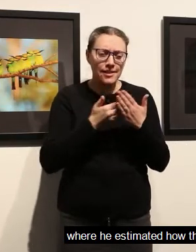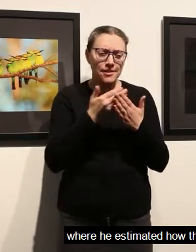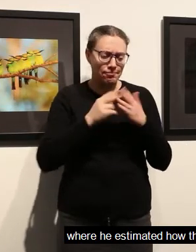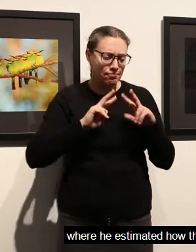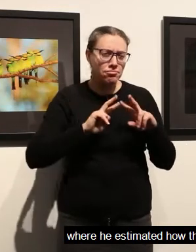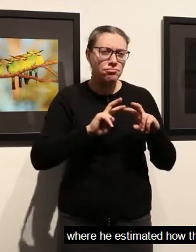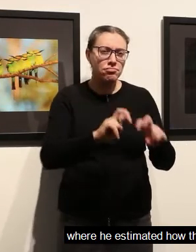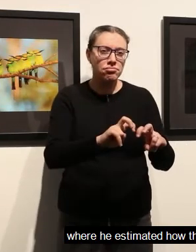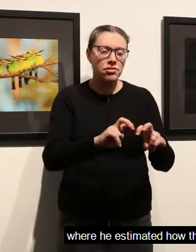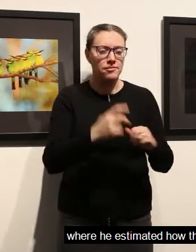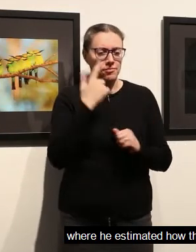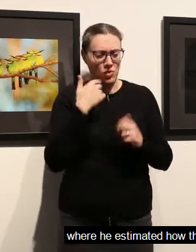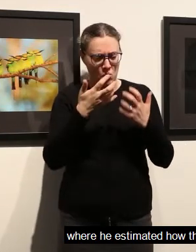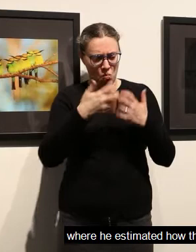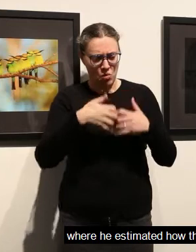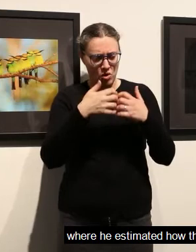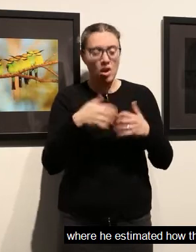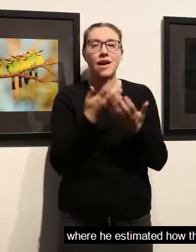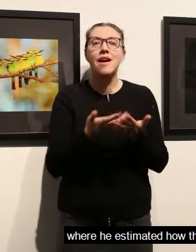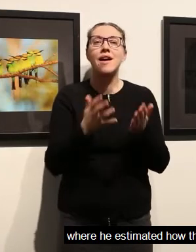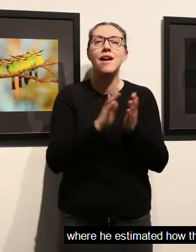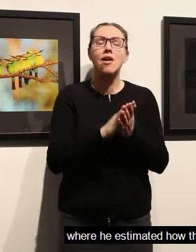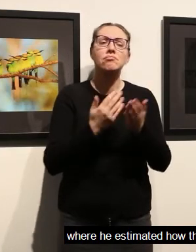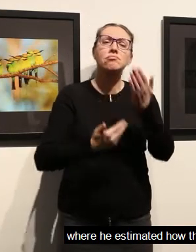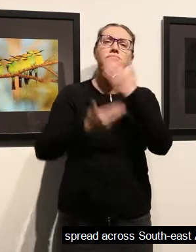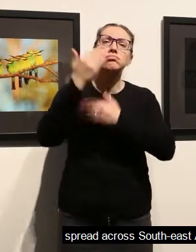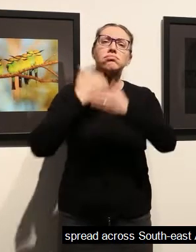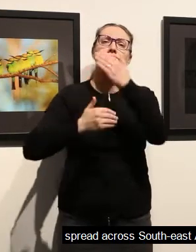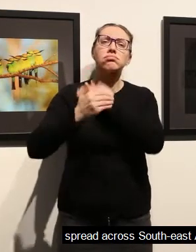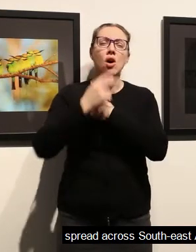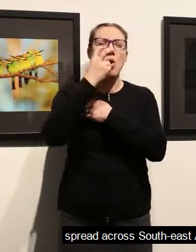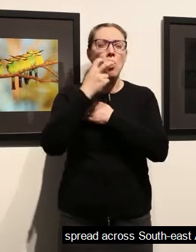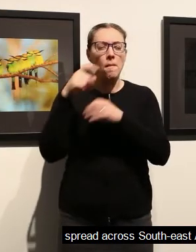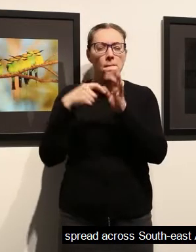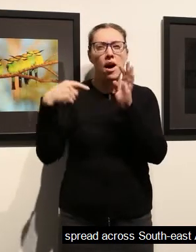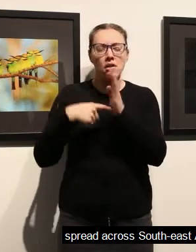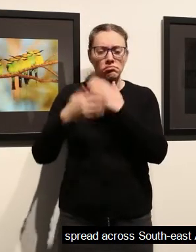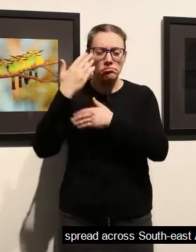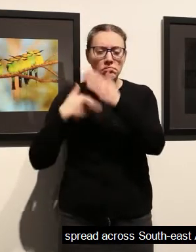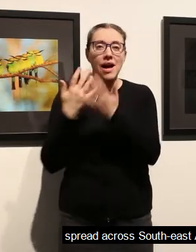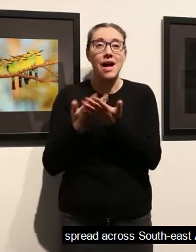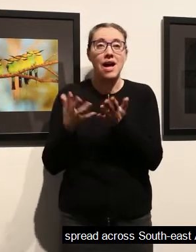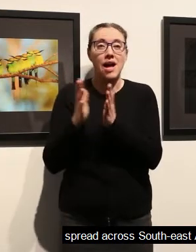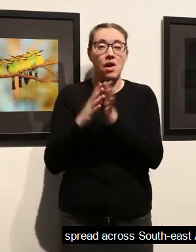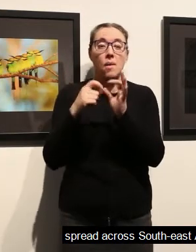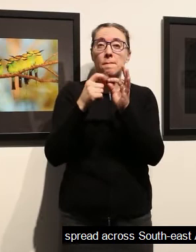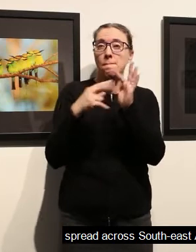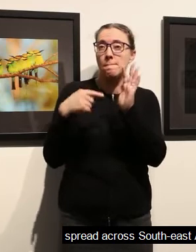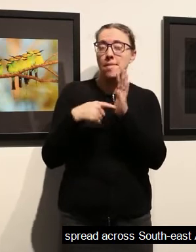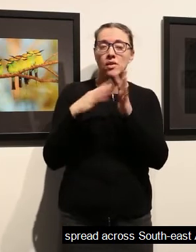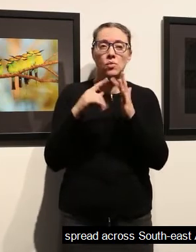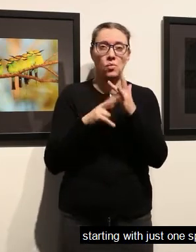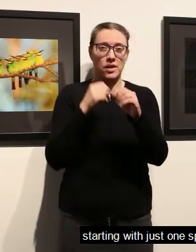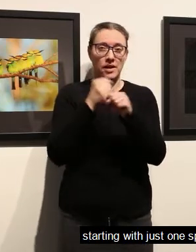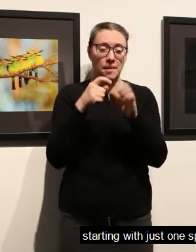estimated how the ancestors of bent-winged bats spread across Southeast Asia, Indonesia and